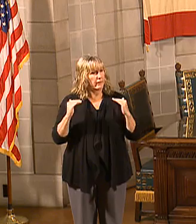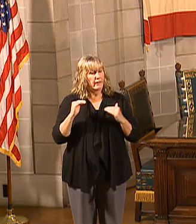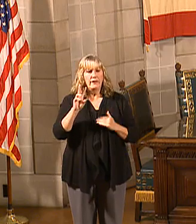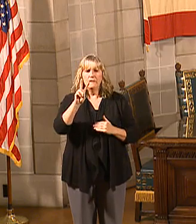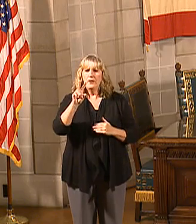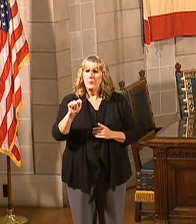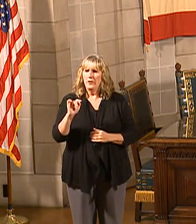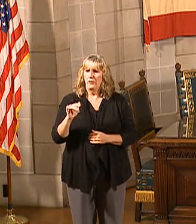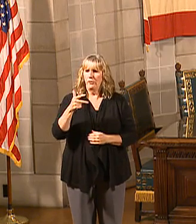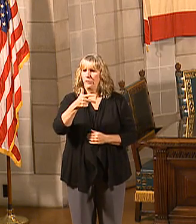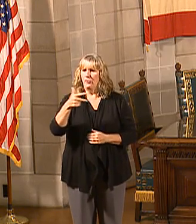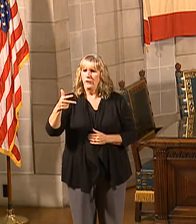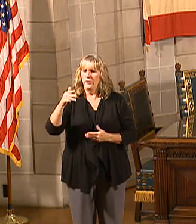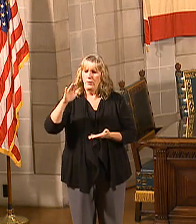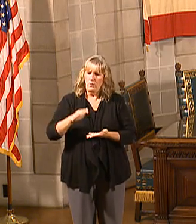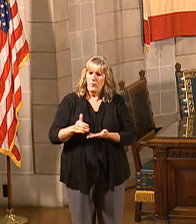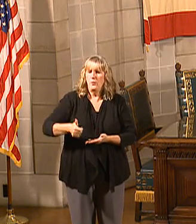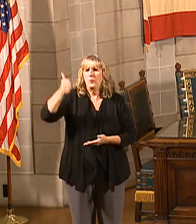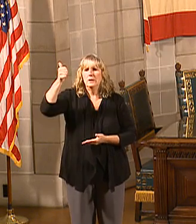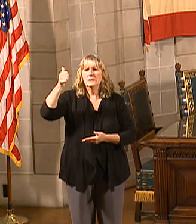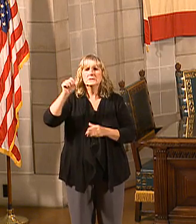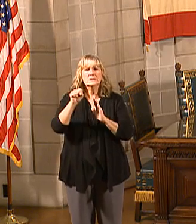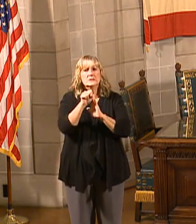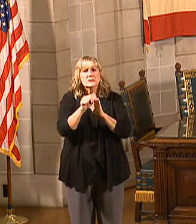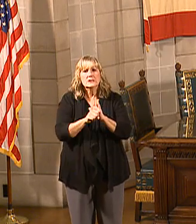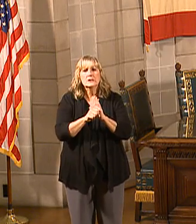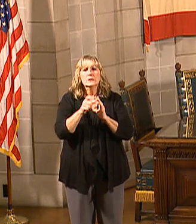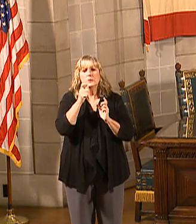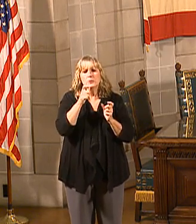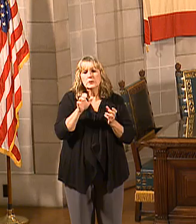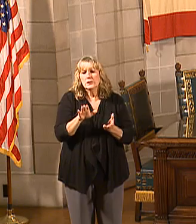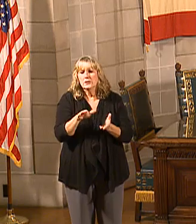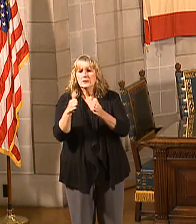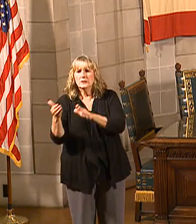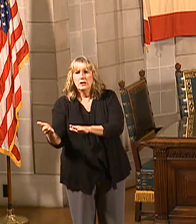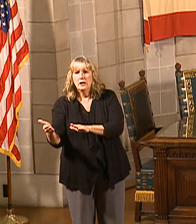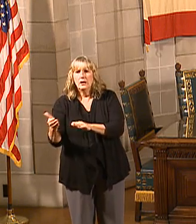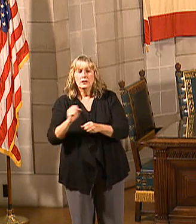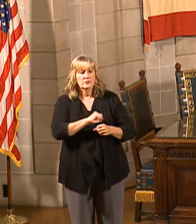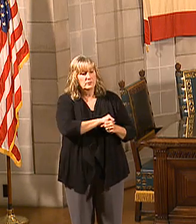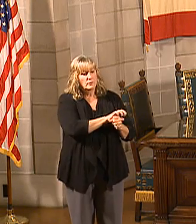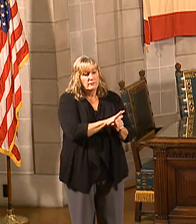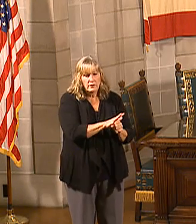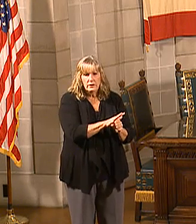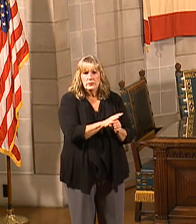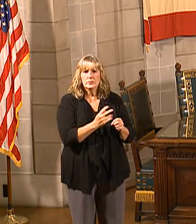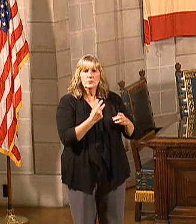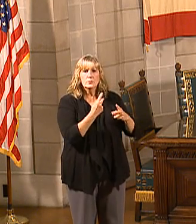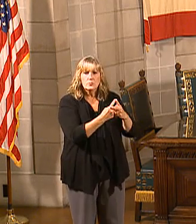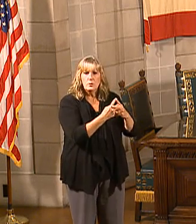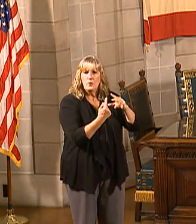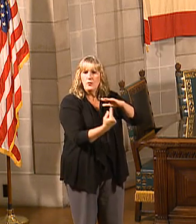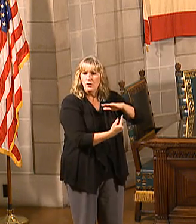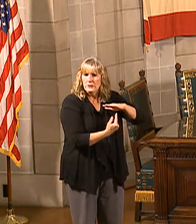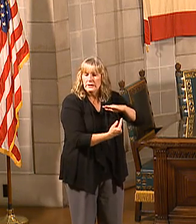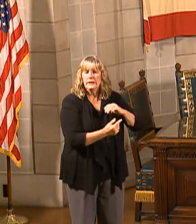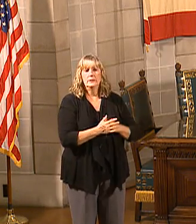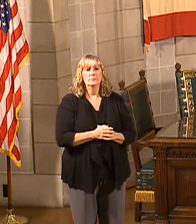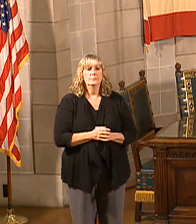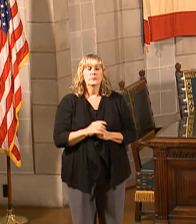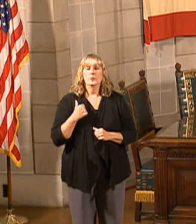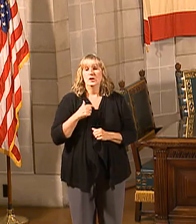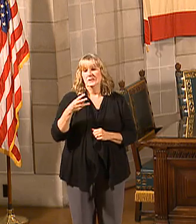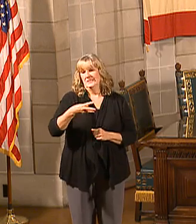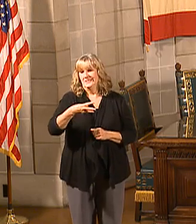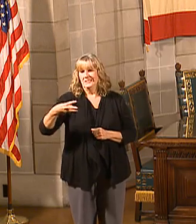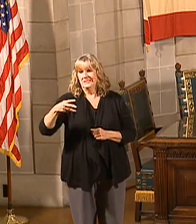lowest state for mortality rates among people who have gotten coronavirus, according to the Kaiser Family Foundation. We're the sixth best state